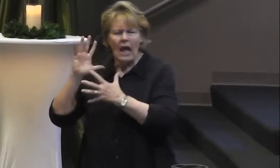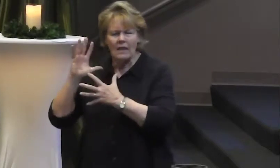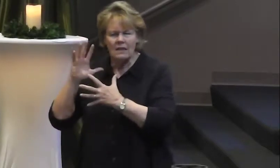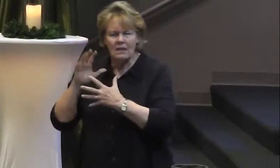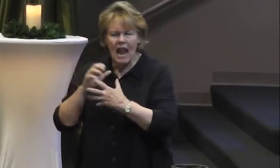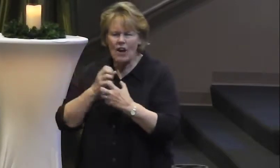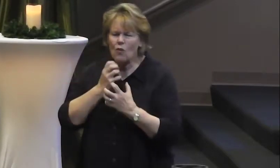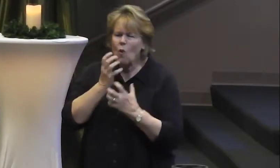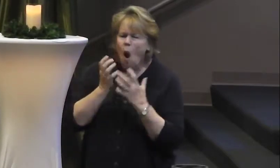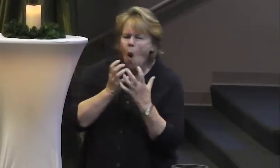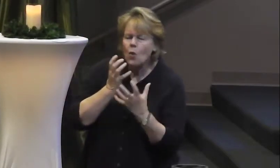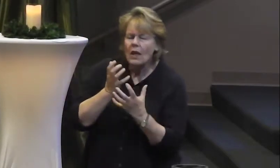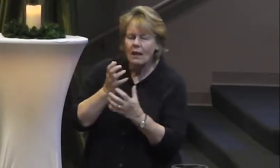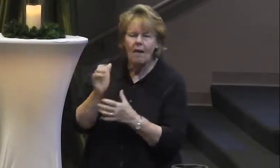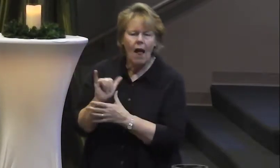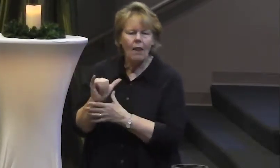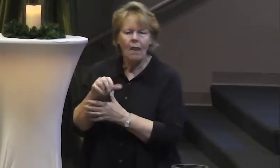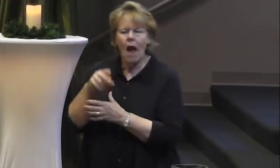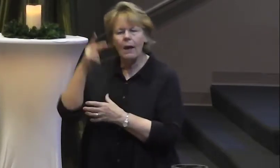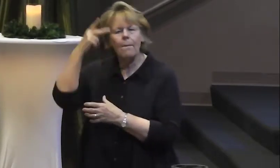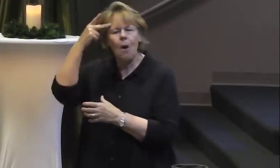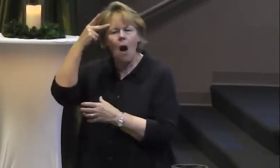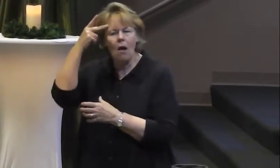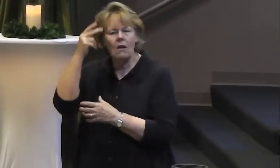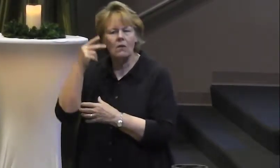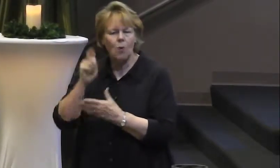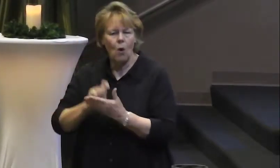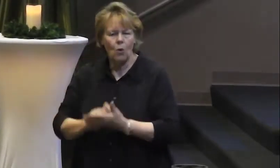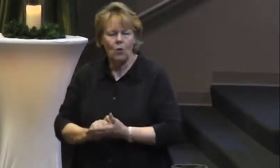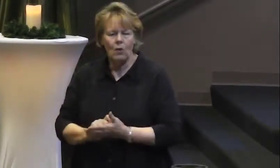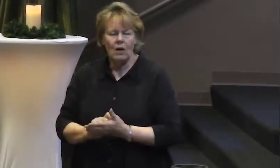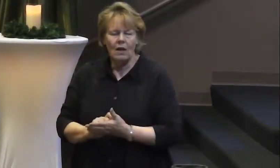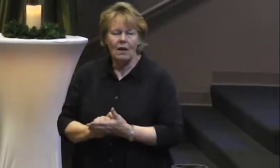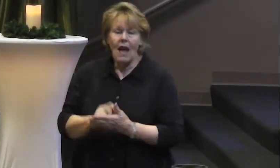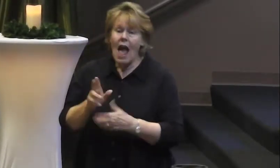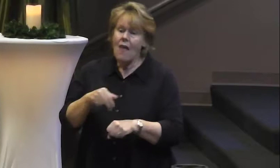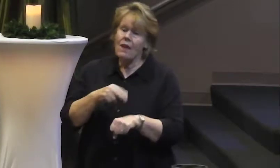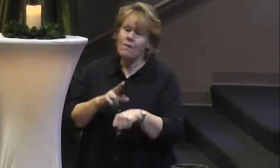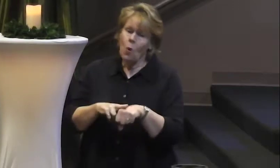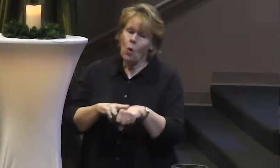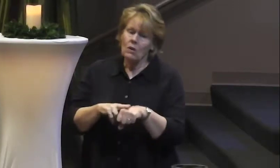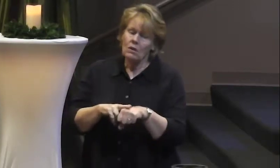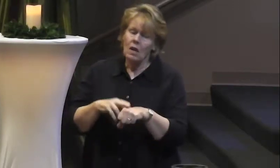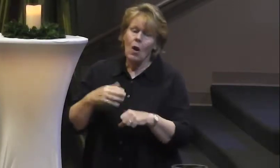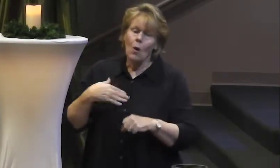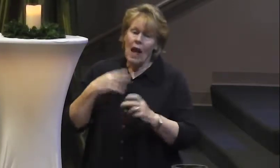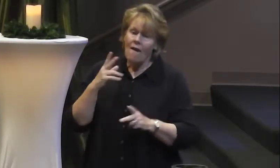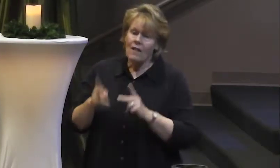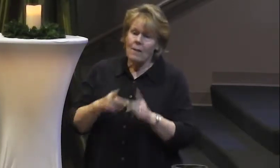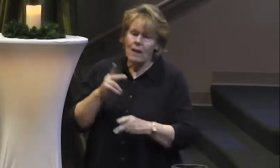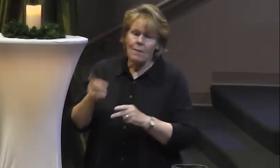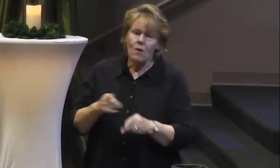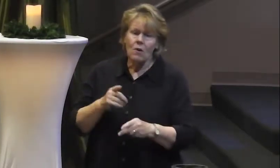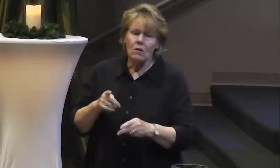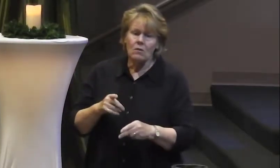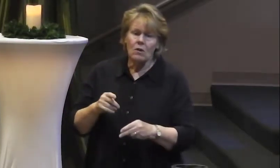says. And then, of course, there are refugees. You know how many in the world? At